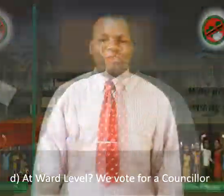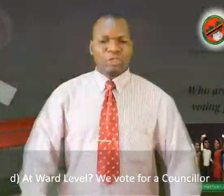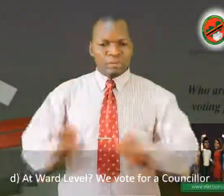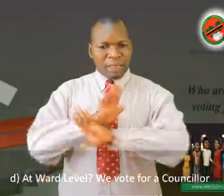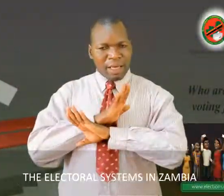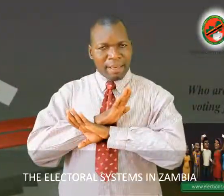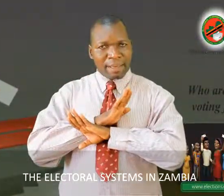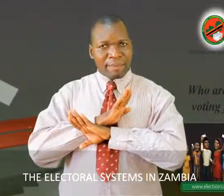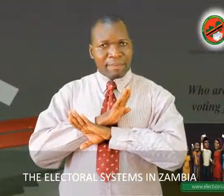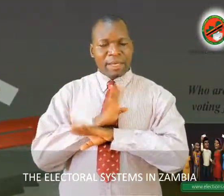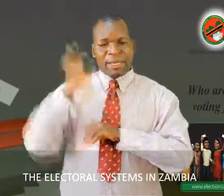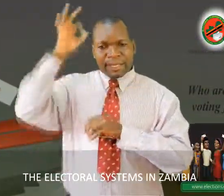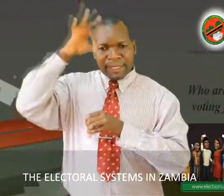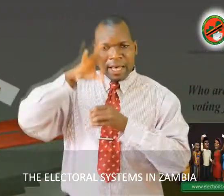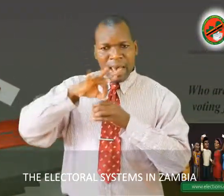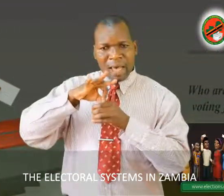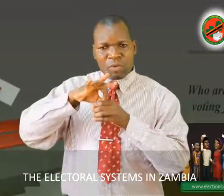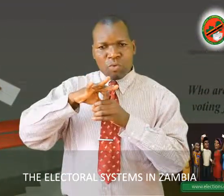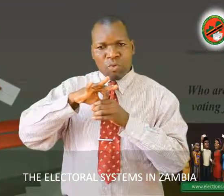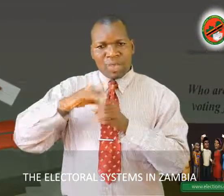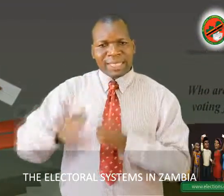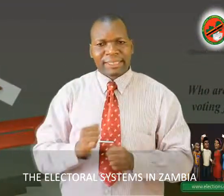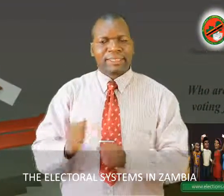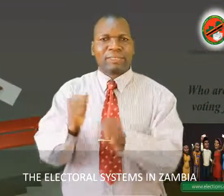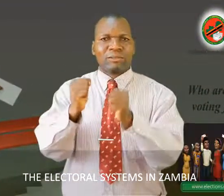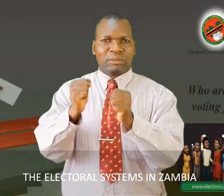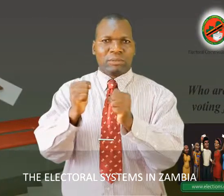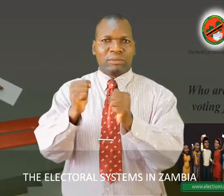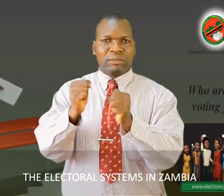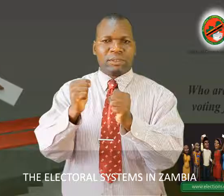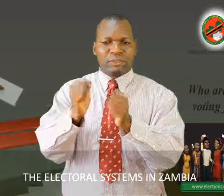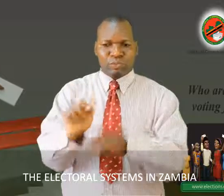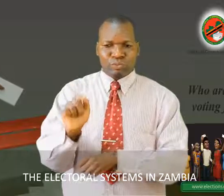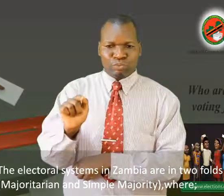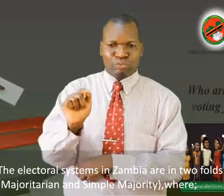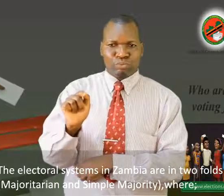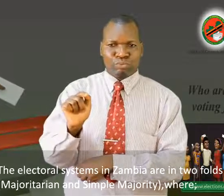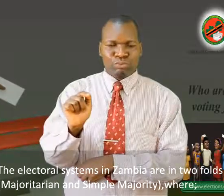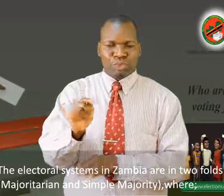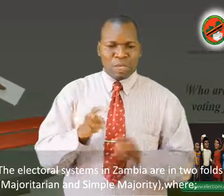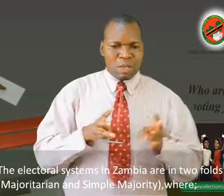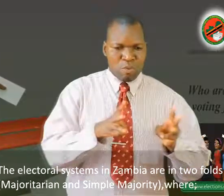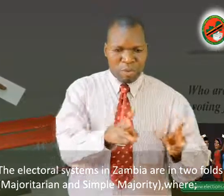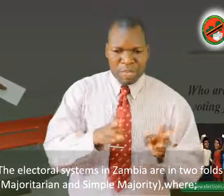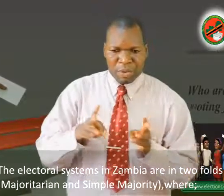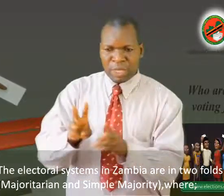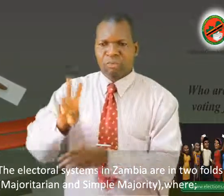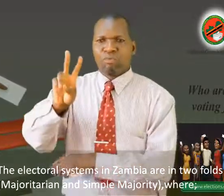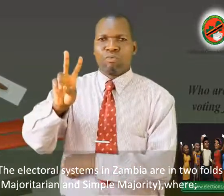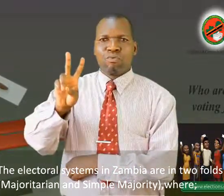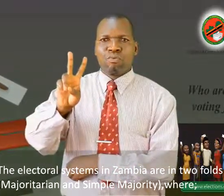The electoral systems in Zambia. The electoral systems in Zambia are in two